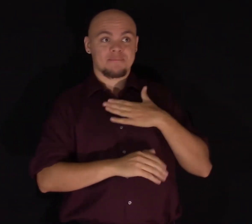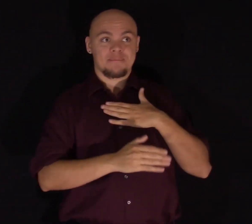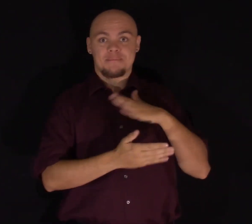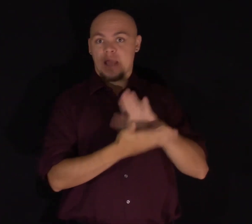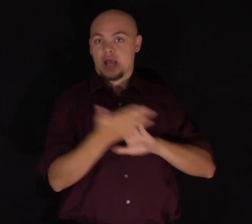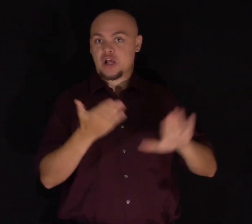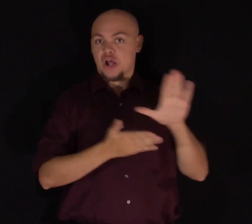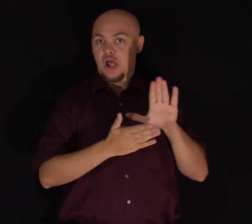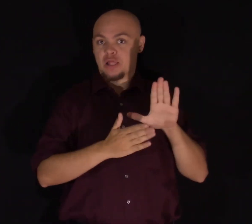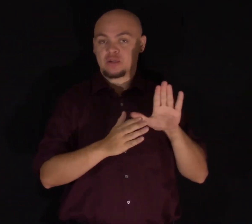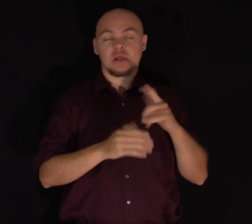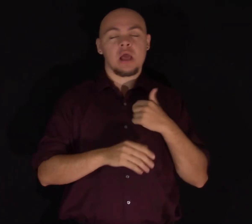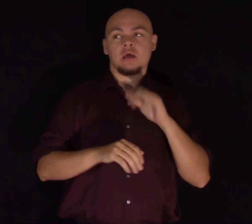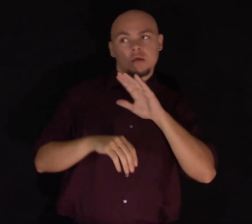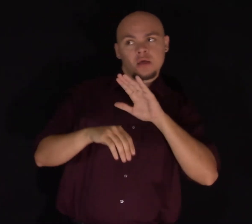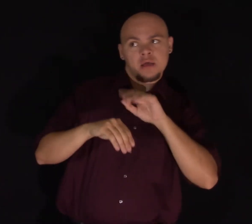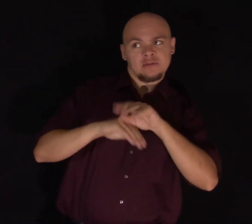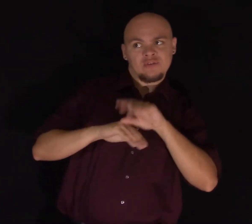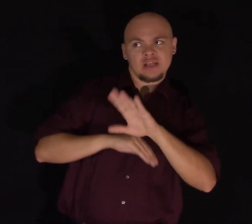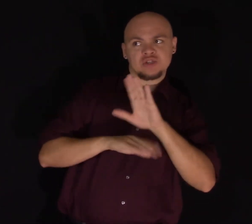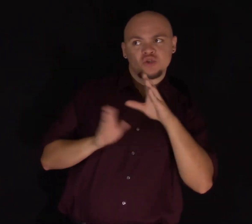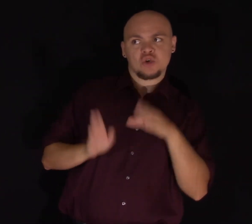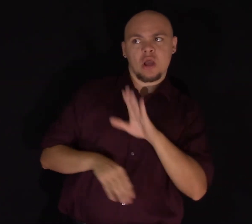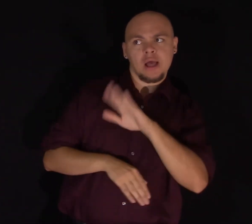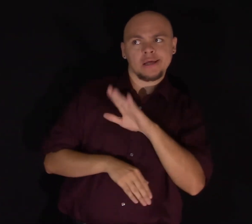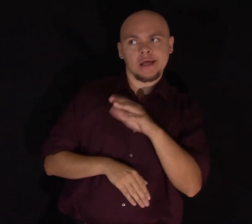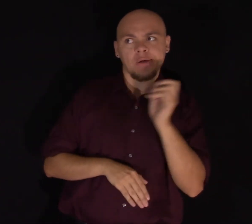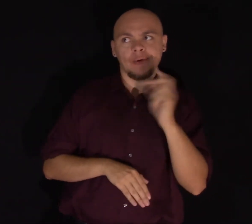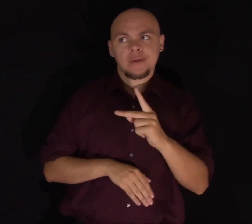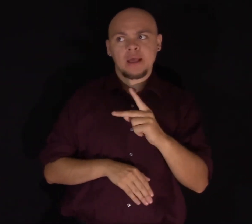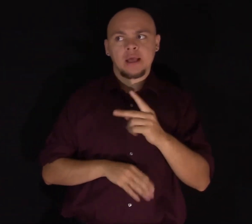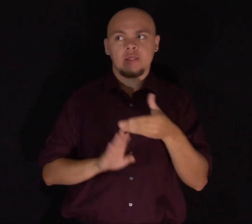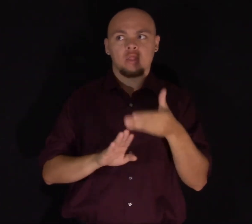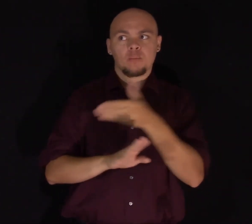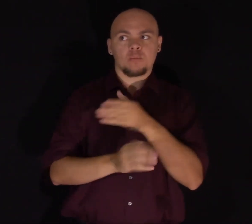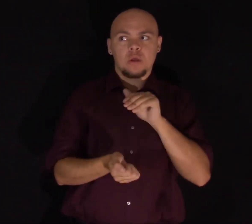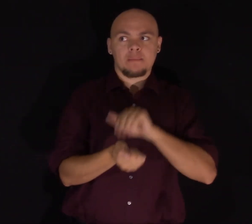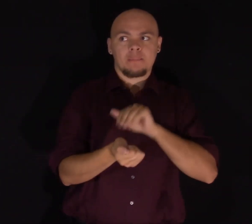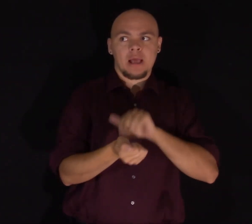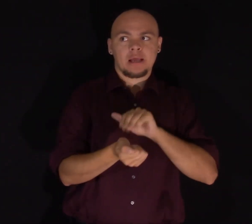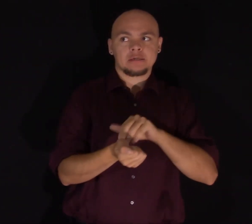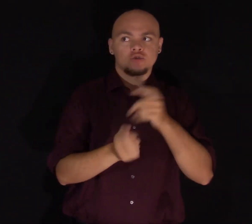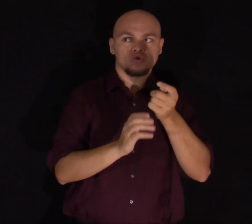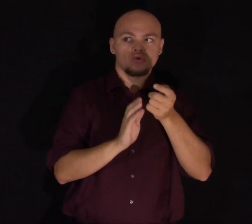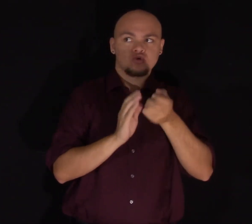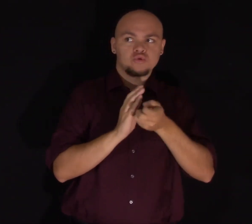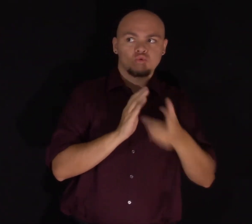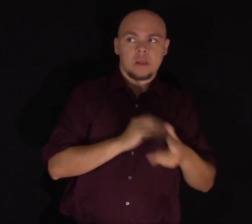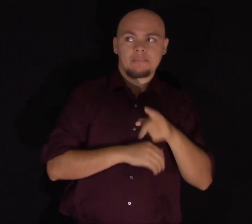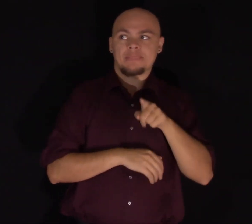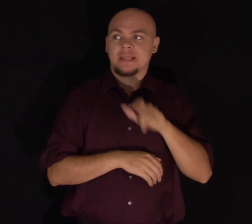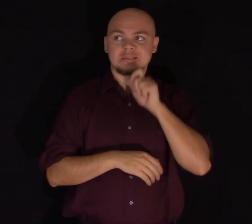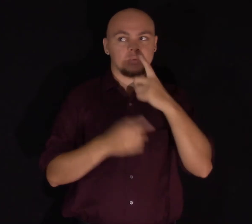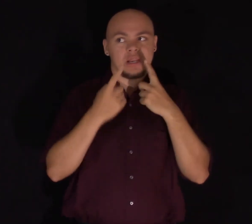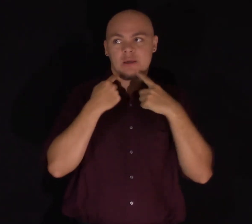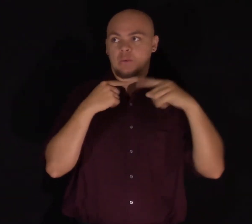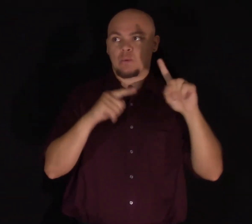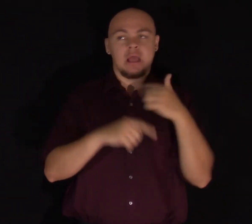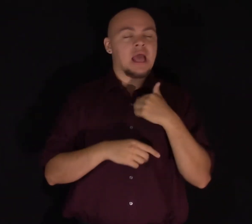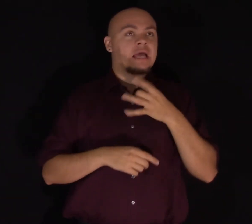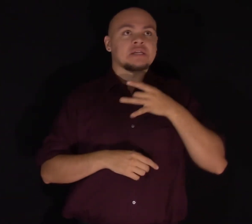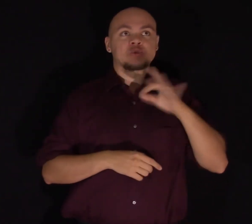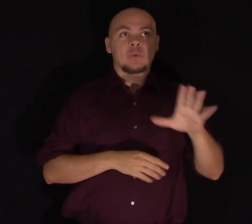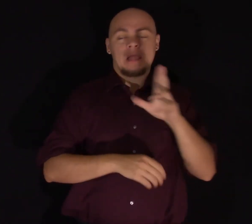So I went to my advisor and I was like, okay, let's drop the pre-med because this doctor thing is not gonna work because I don't even